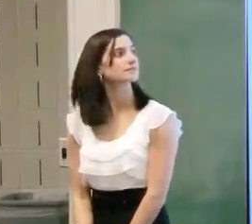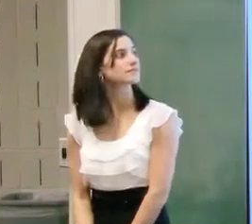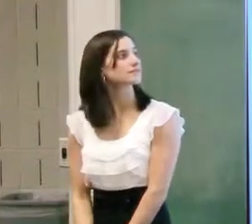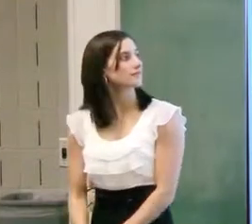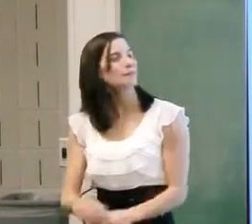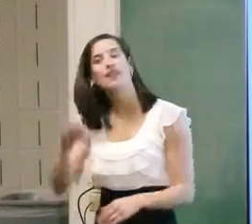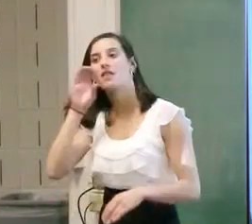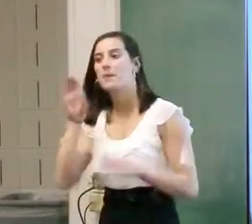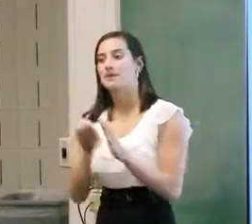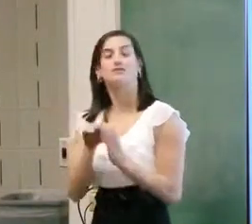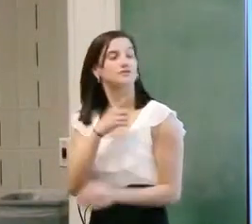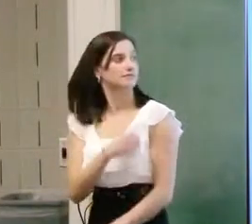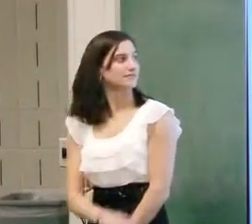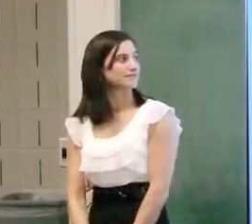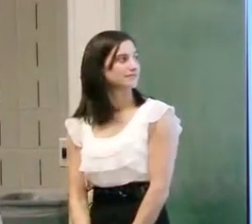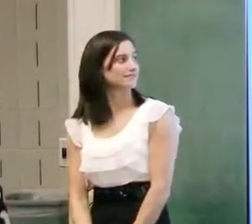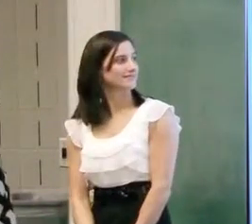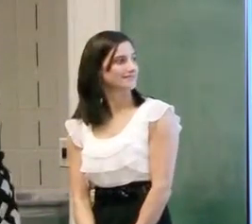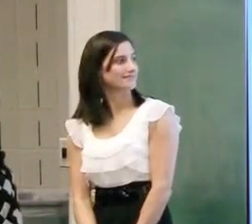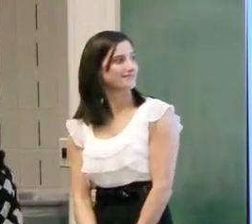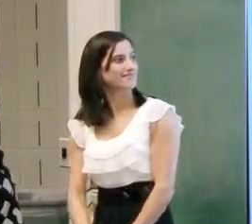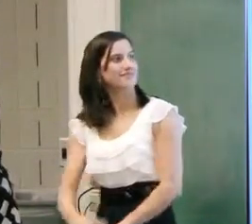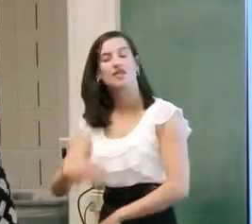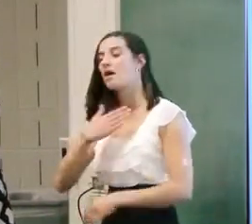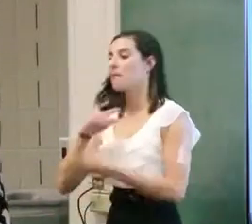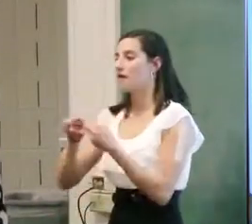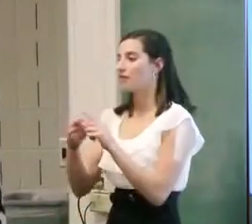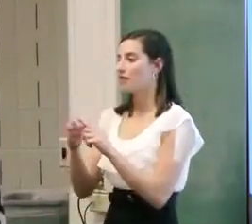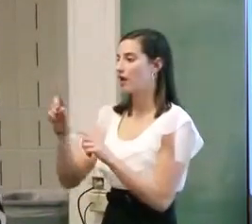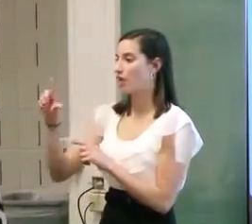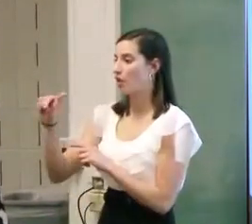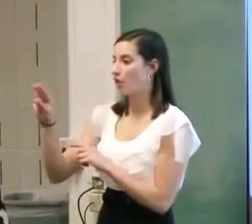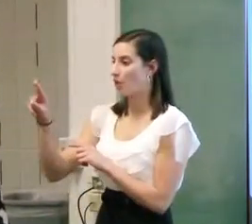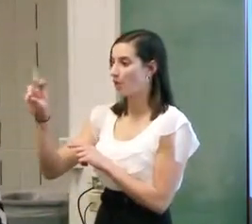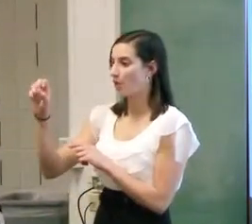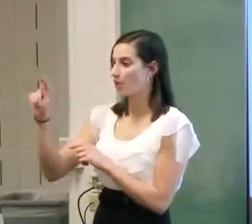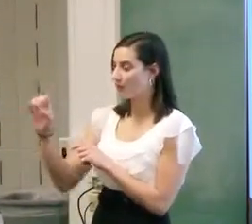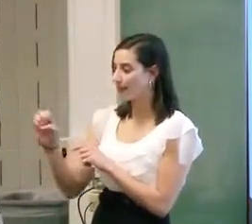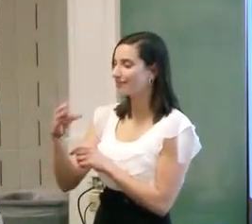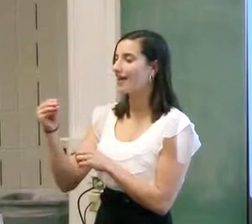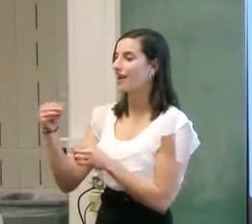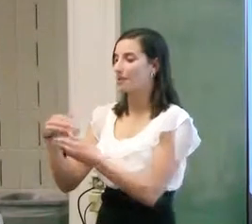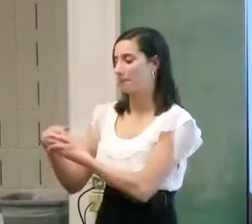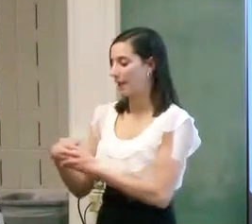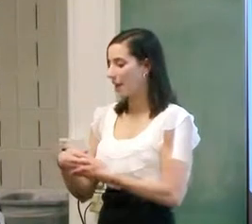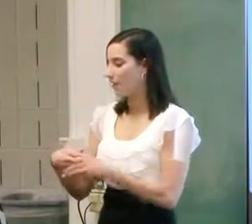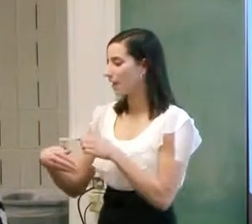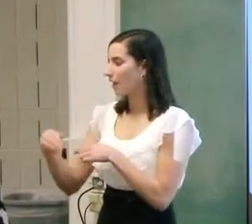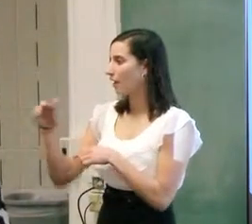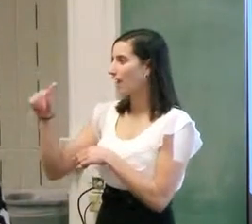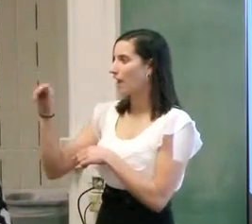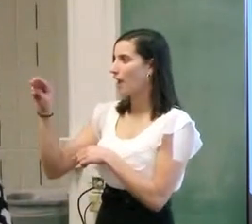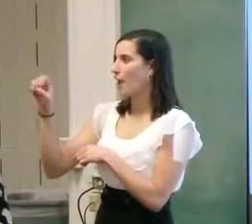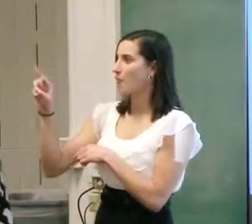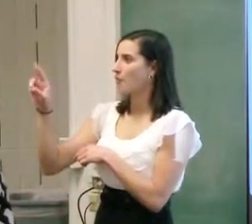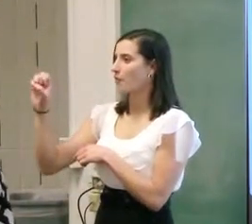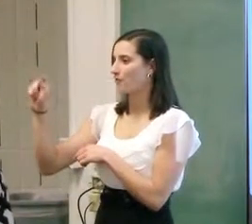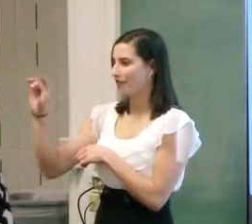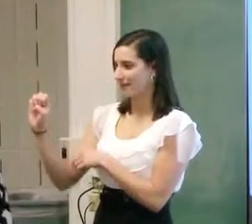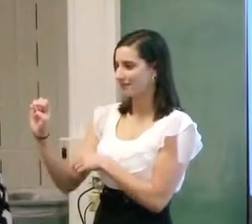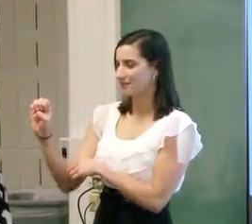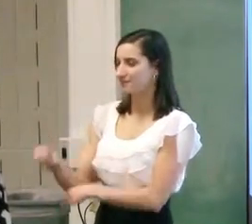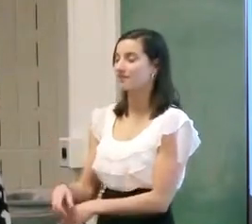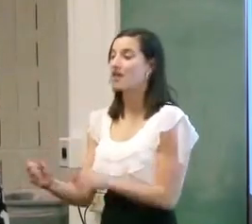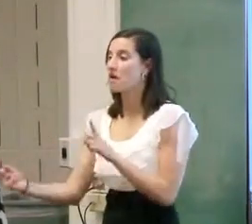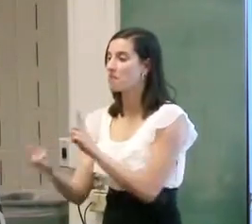In the picture is my friend Laurette and her baby Amarette. I met Laurette when